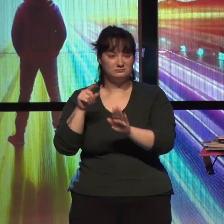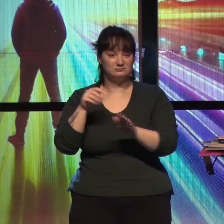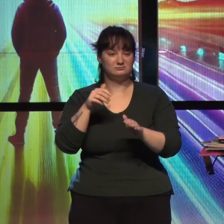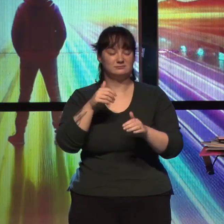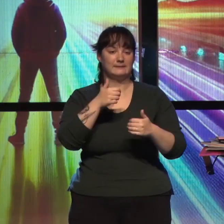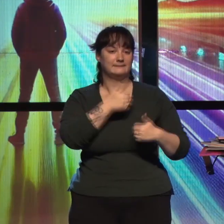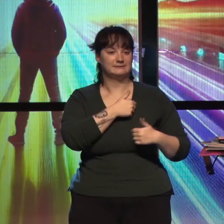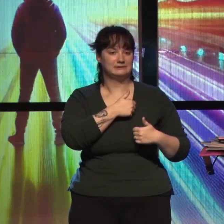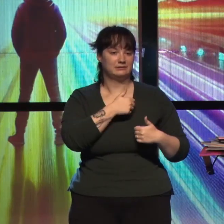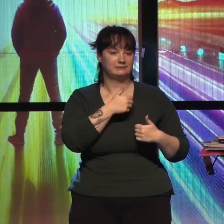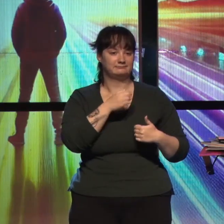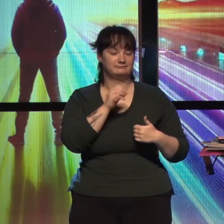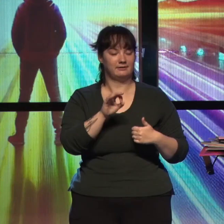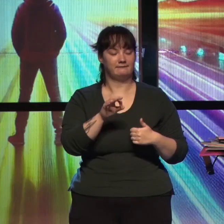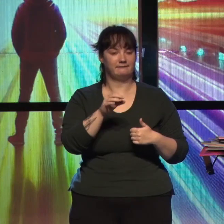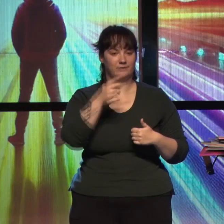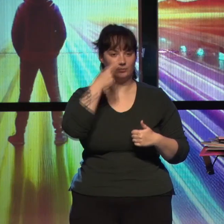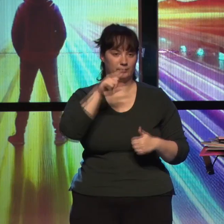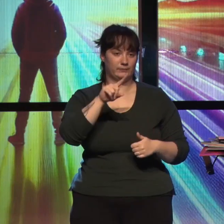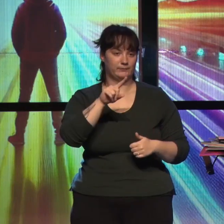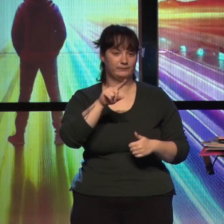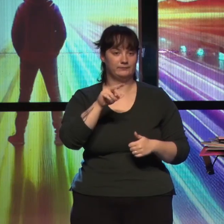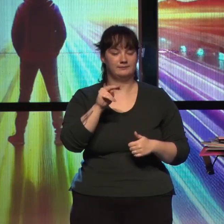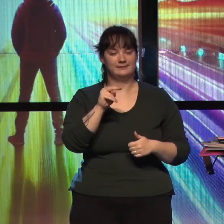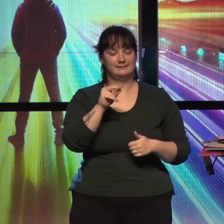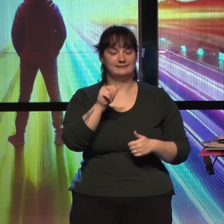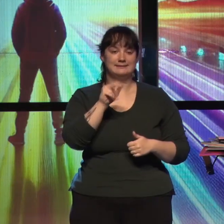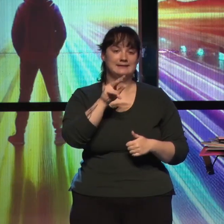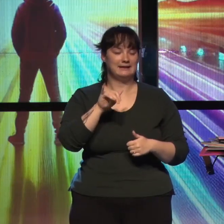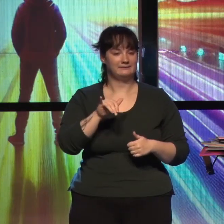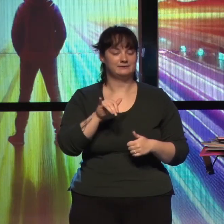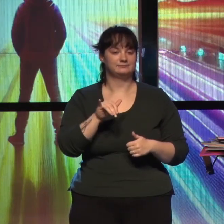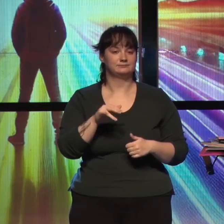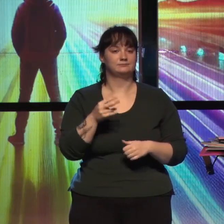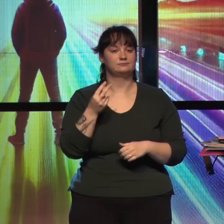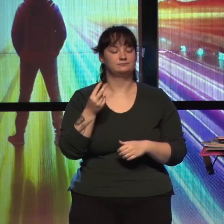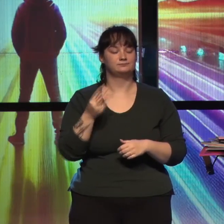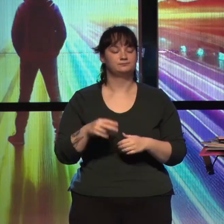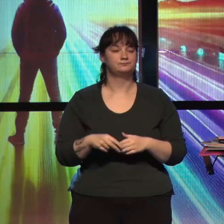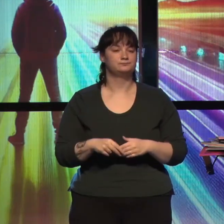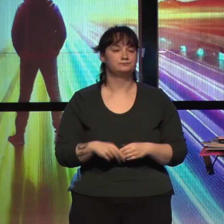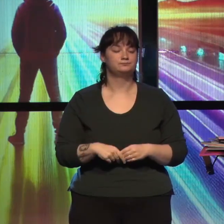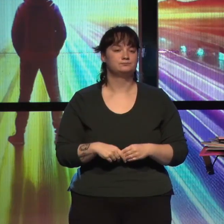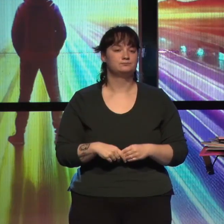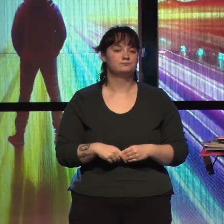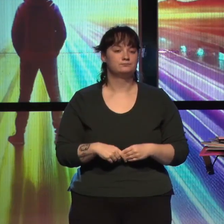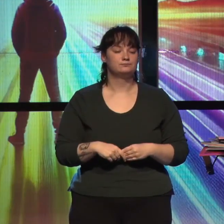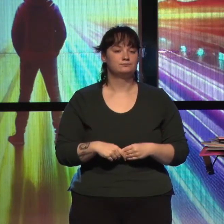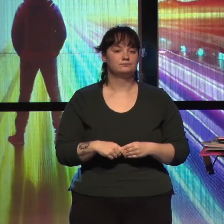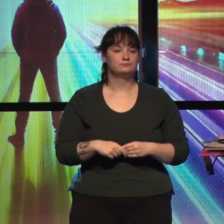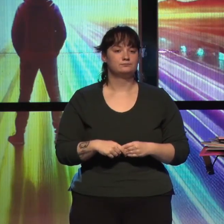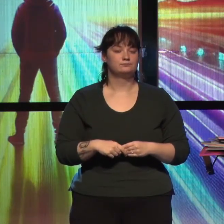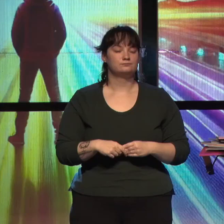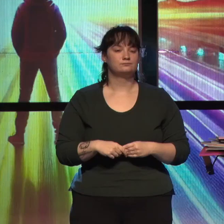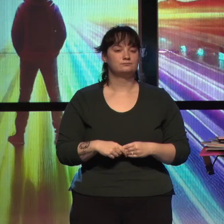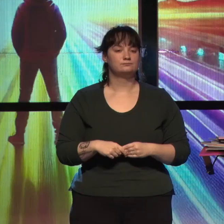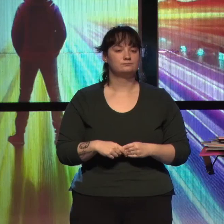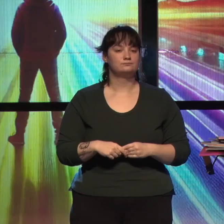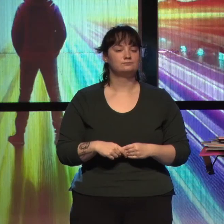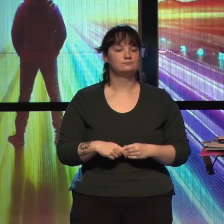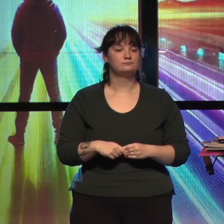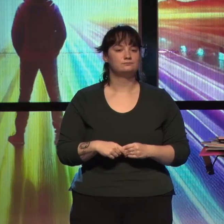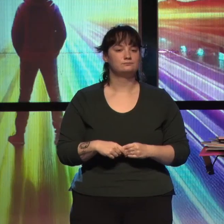of Rome. It comes from the sea, right? So you might think of him as saying, oh, there's these two factions that carry Rome and carry